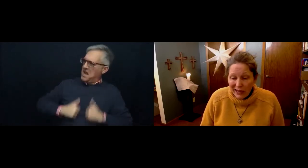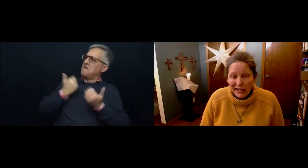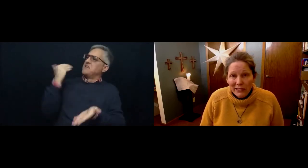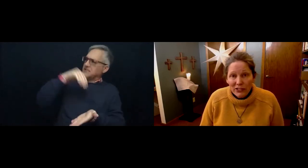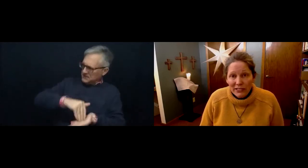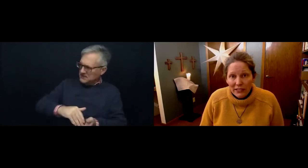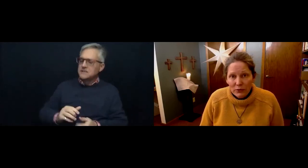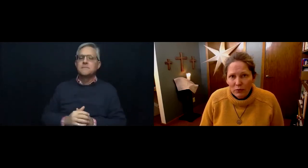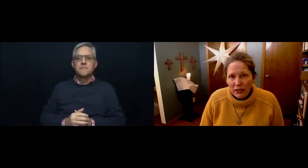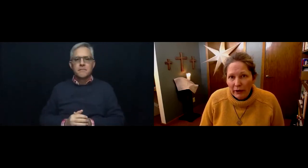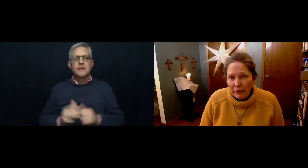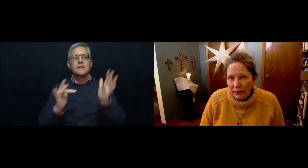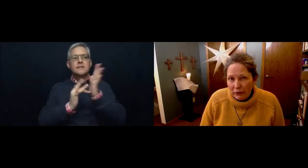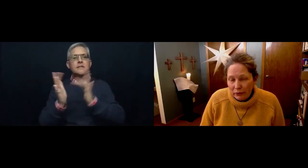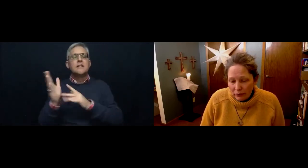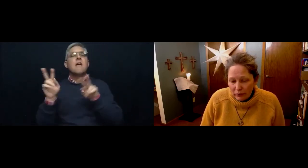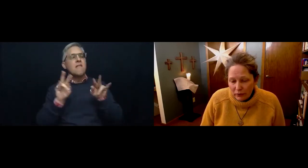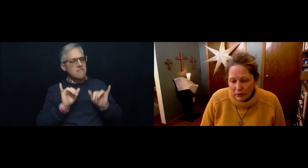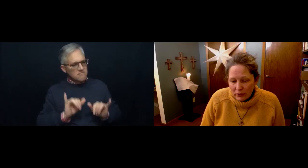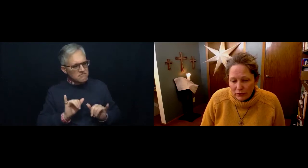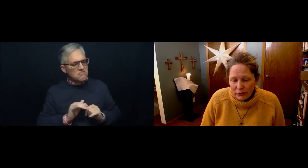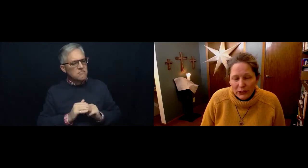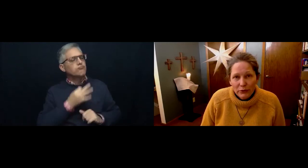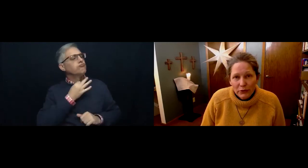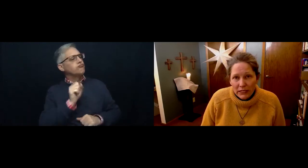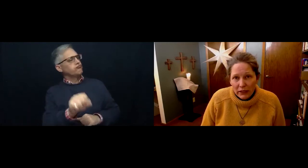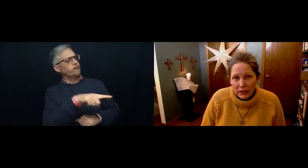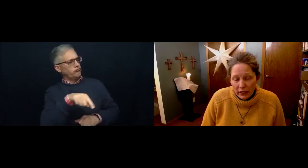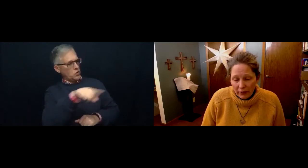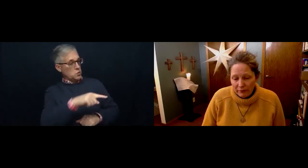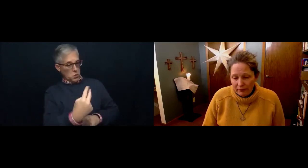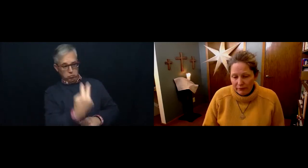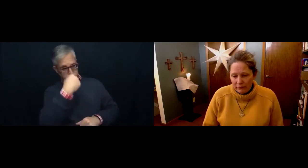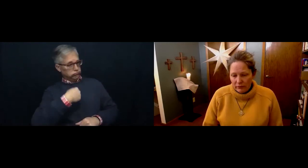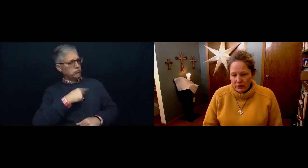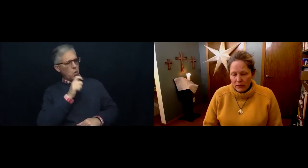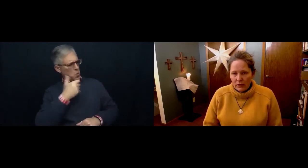And then Jesus says, "Well, what about you? Who do you say that I am?"